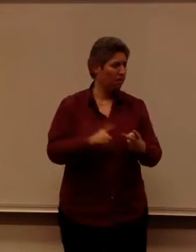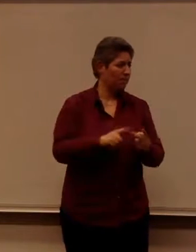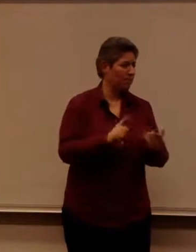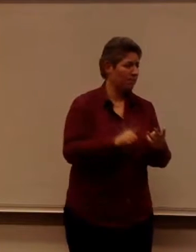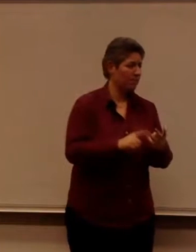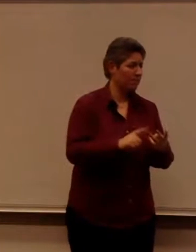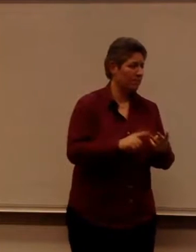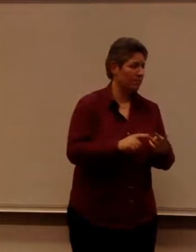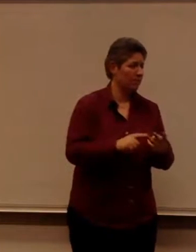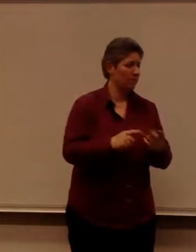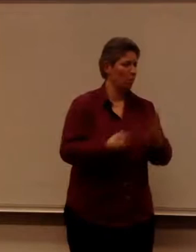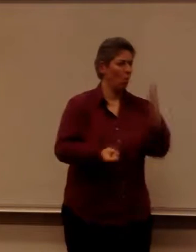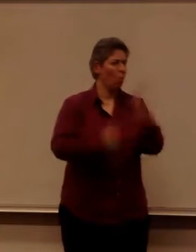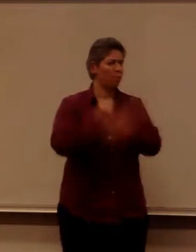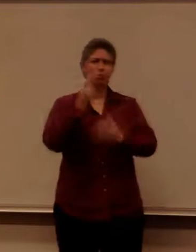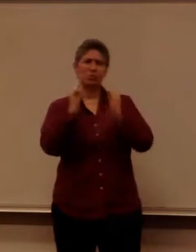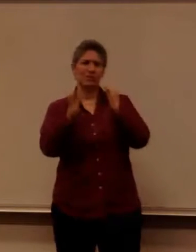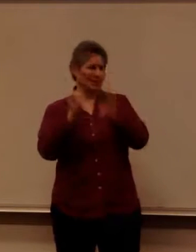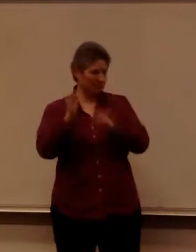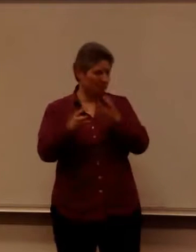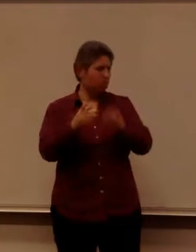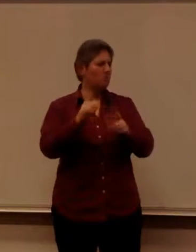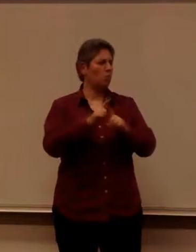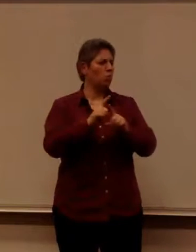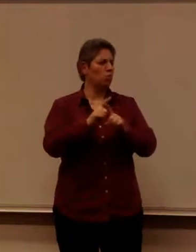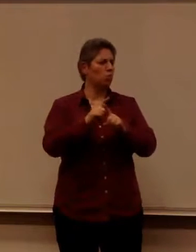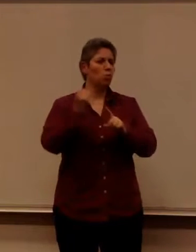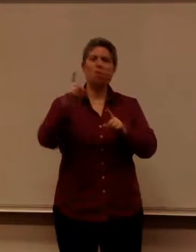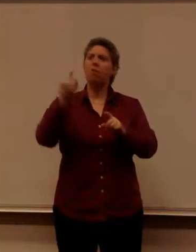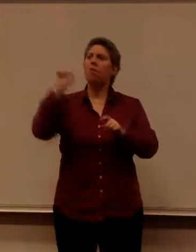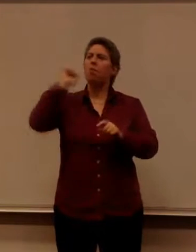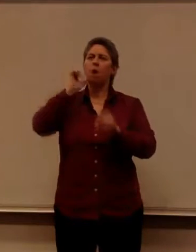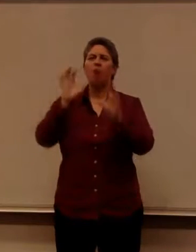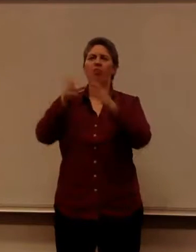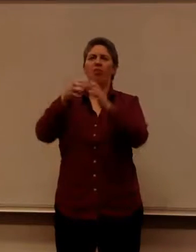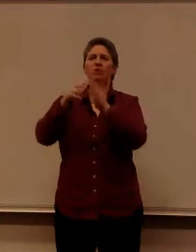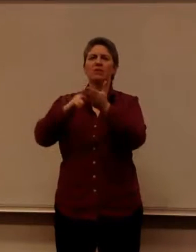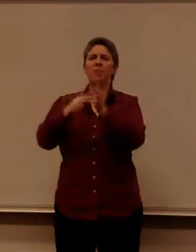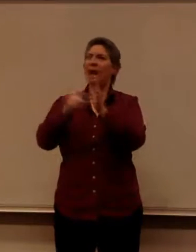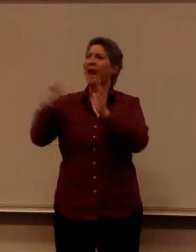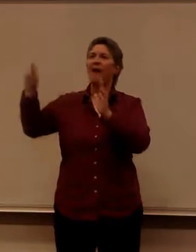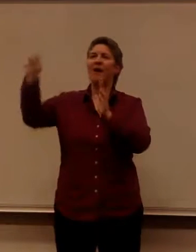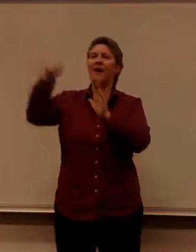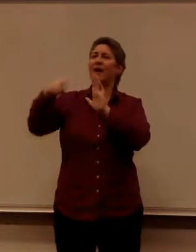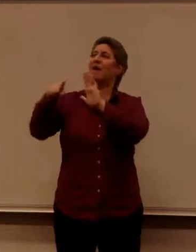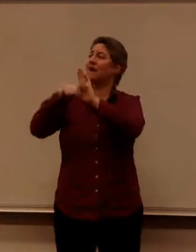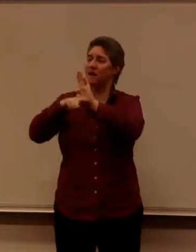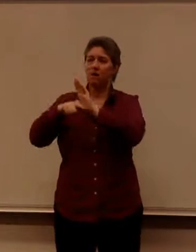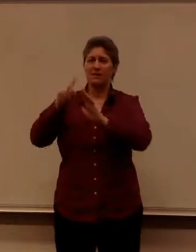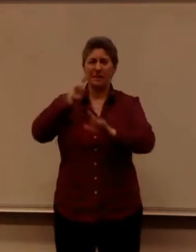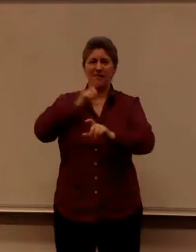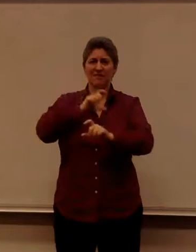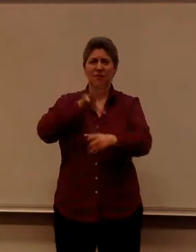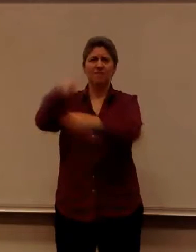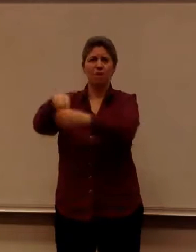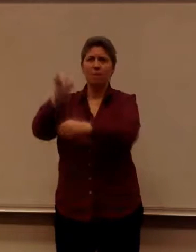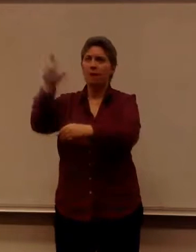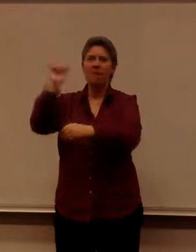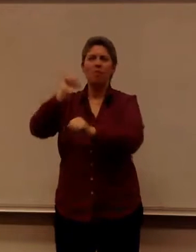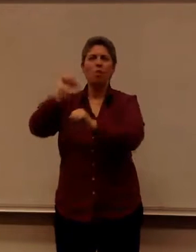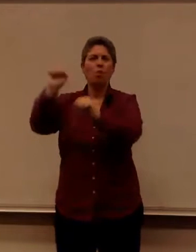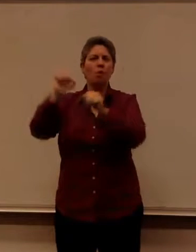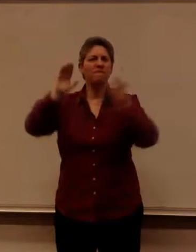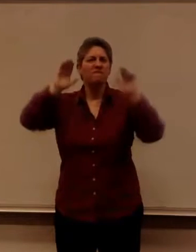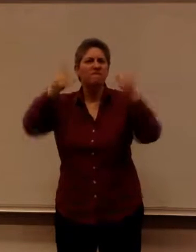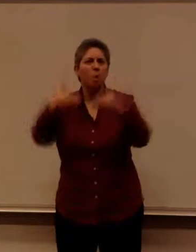can all get involved in that, become a member and contribute to the Facebook group. And give own ideas and views. Also, different